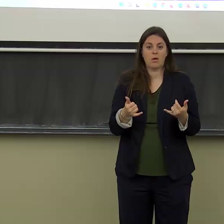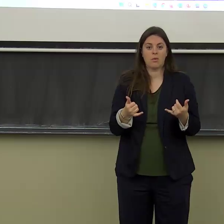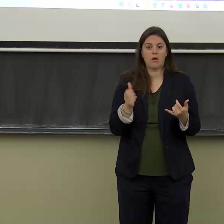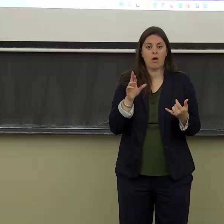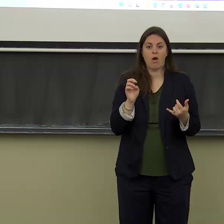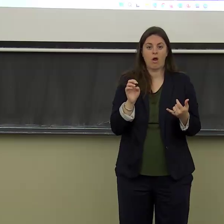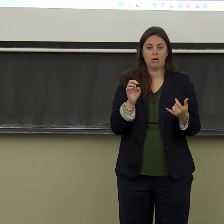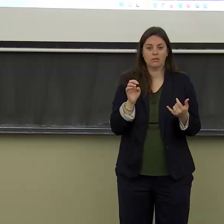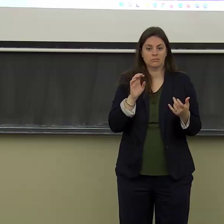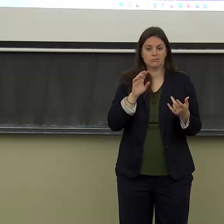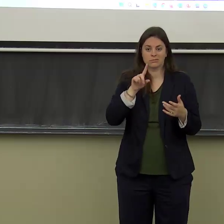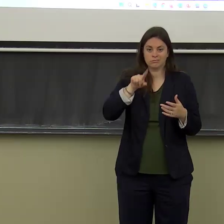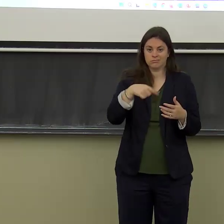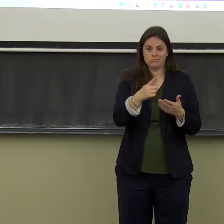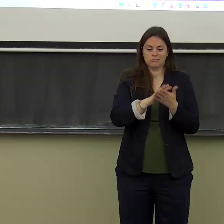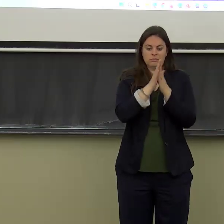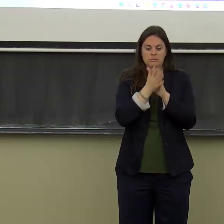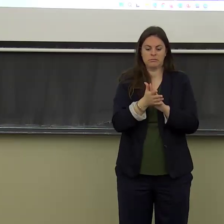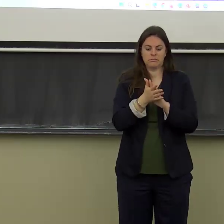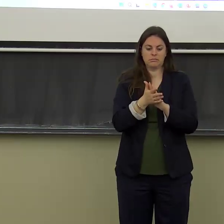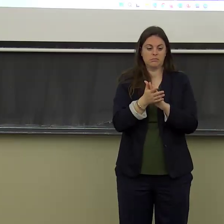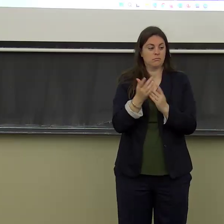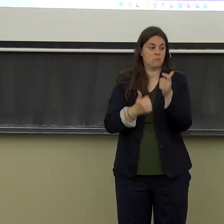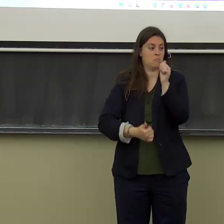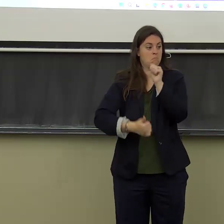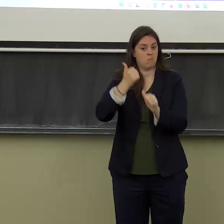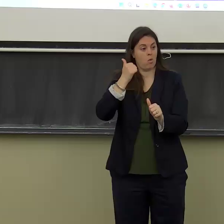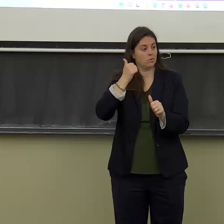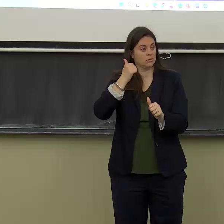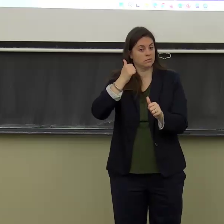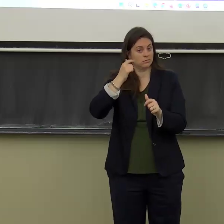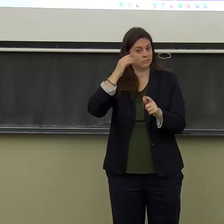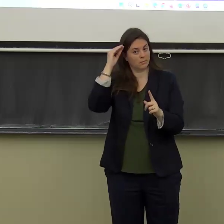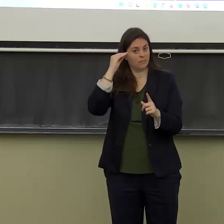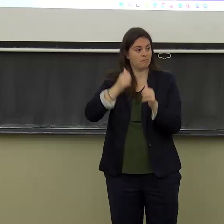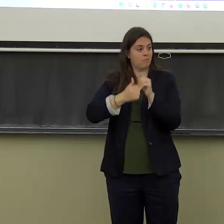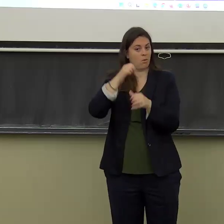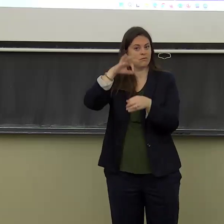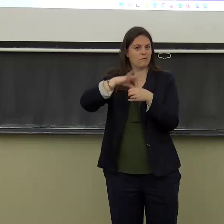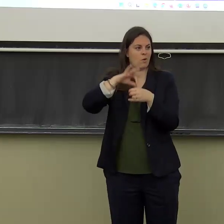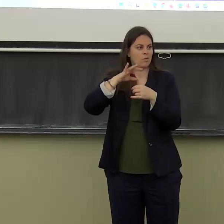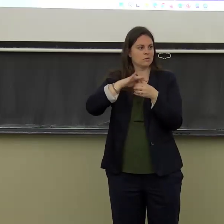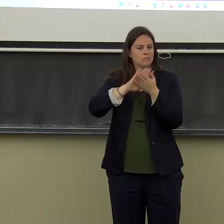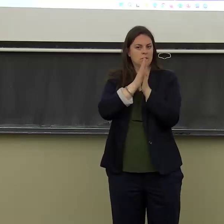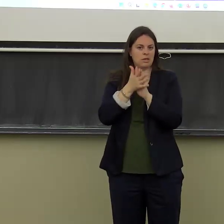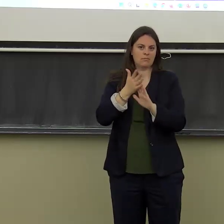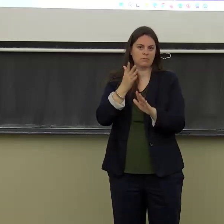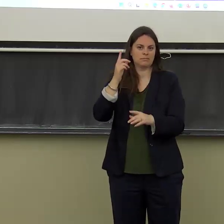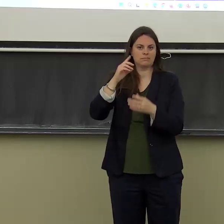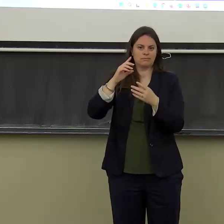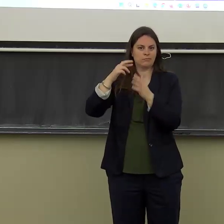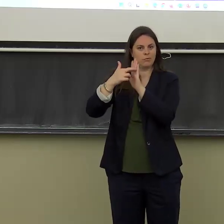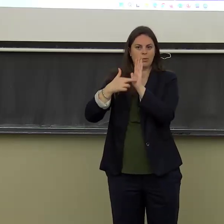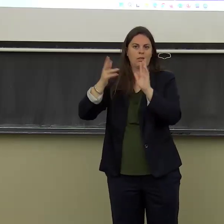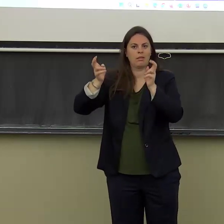majority rules, right? Which is the same as AI. So we have science, we have democracy, and